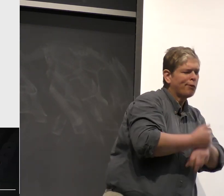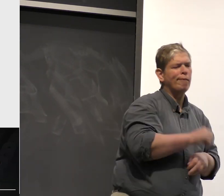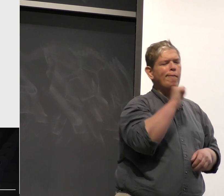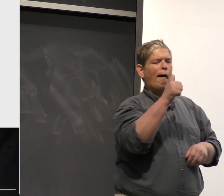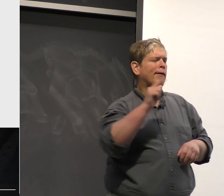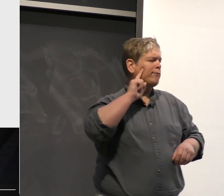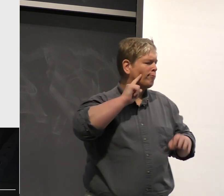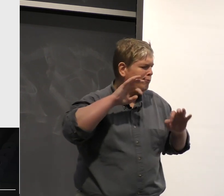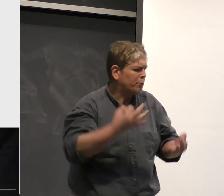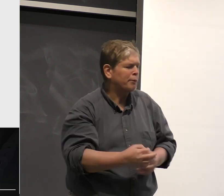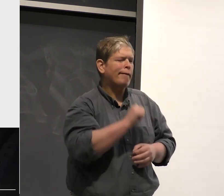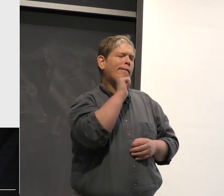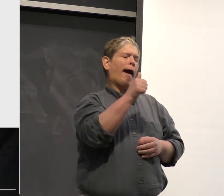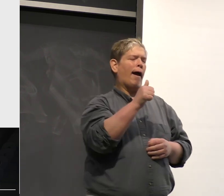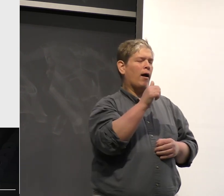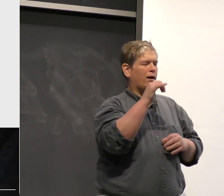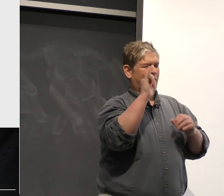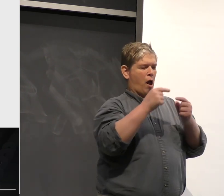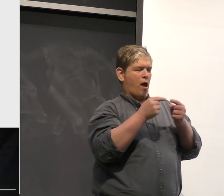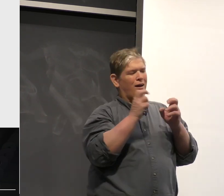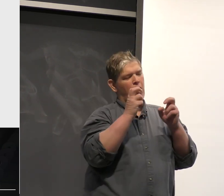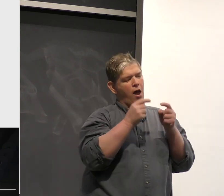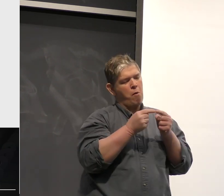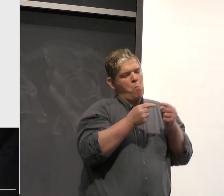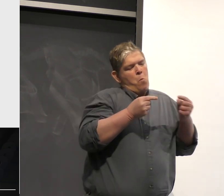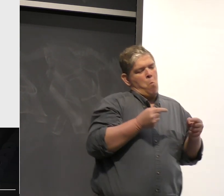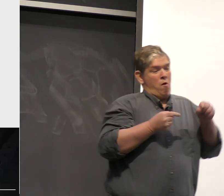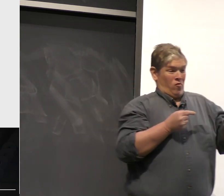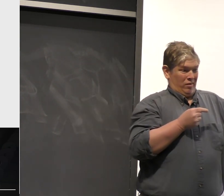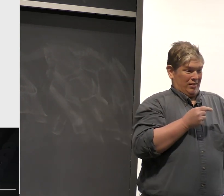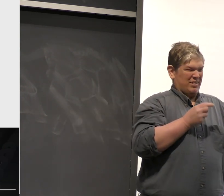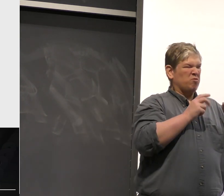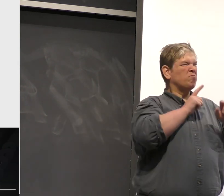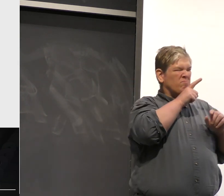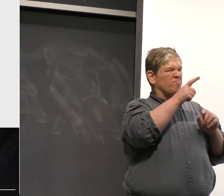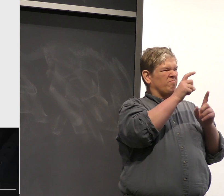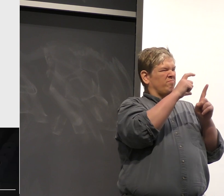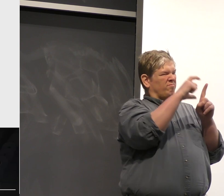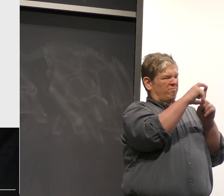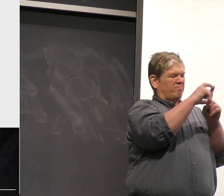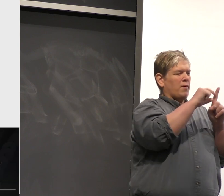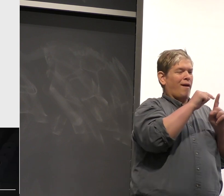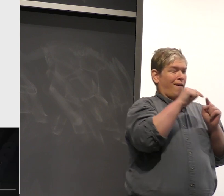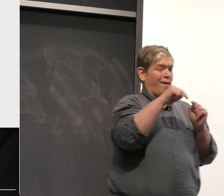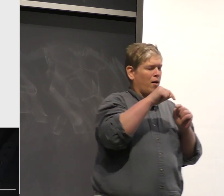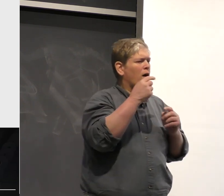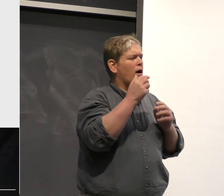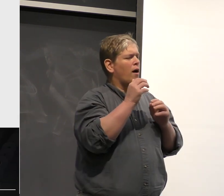those that haven't gone to school for the deaf, that don't come from a deaf family, that are kind of on the opposite, that really are culturally